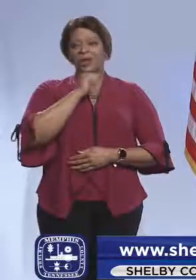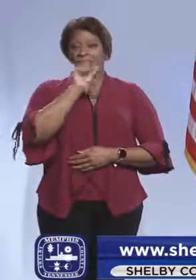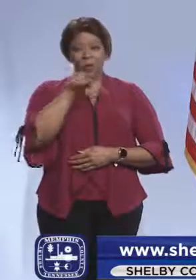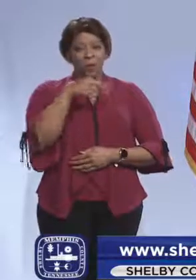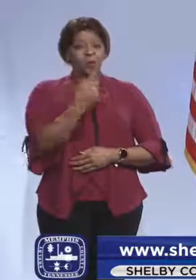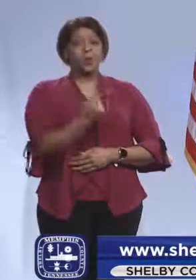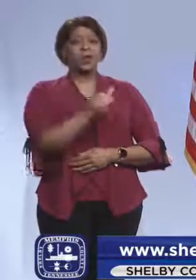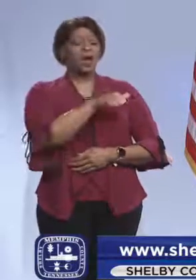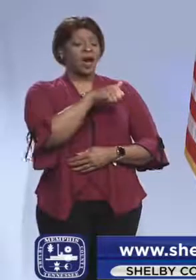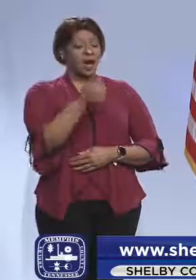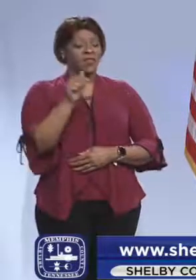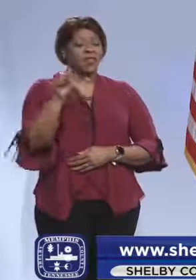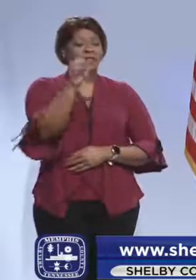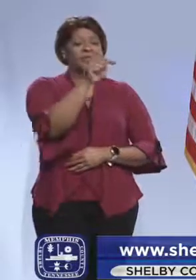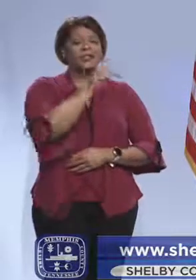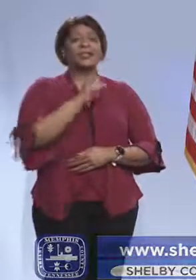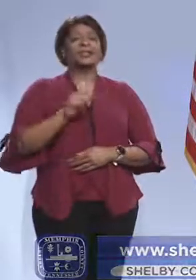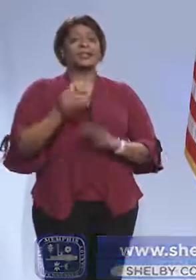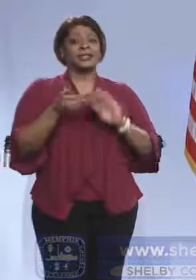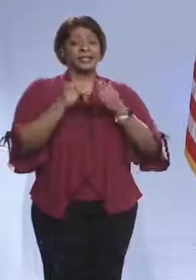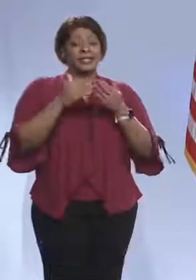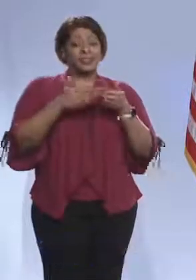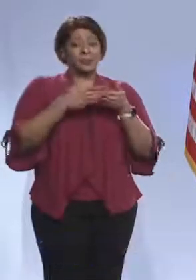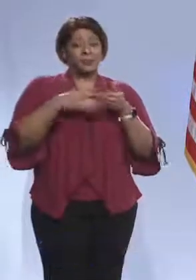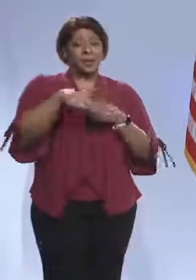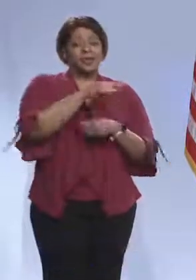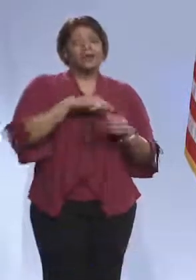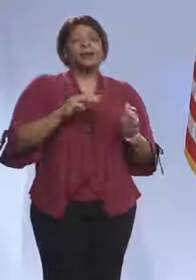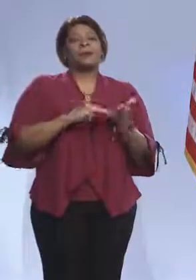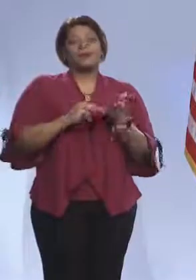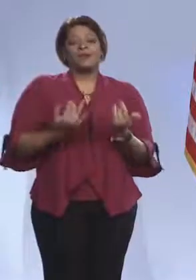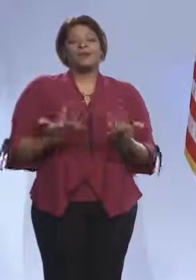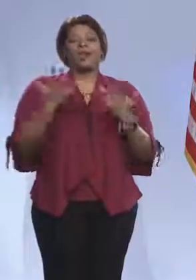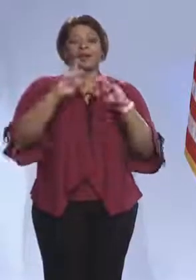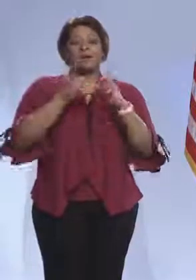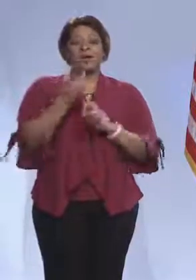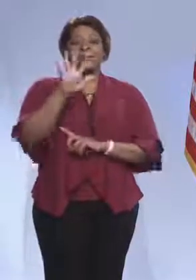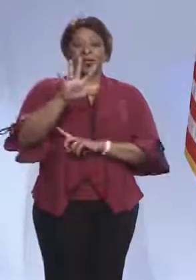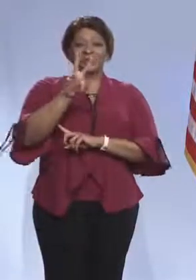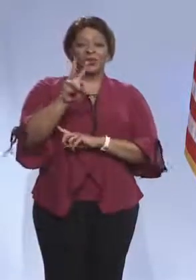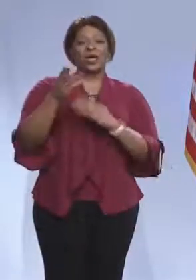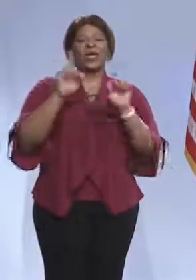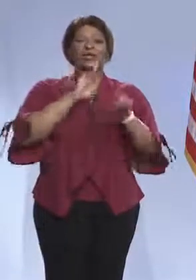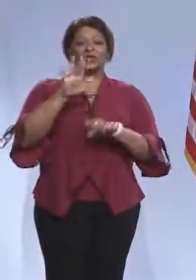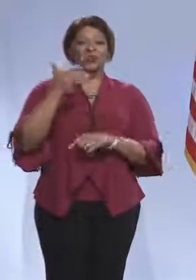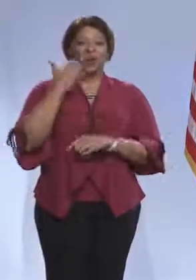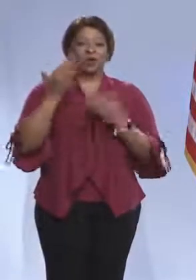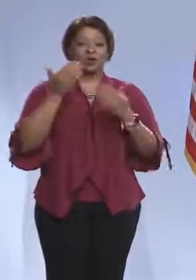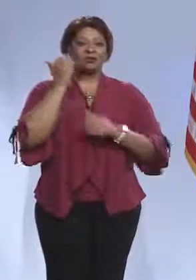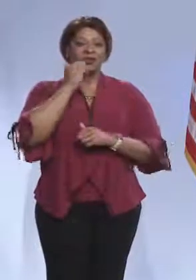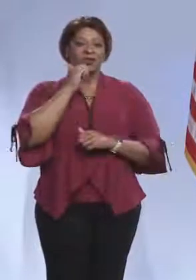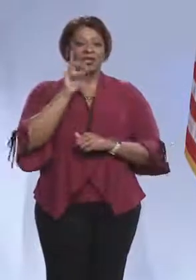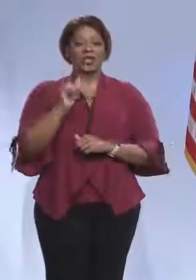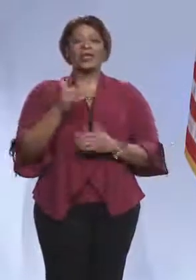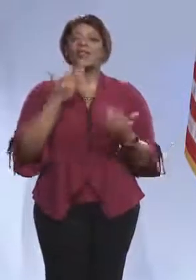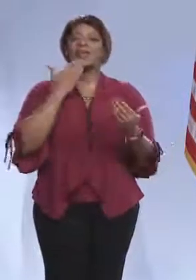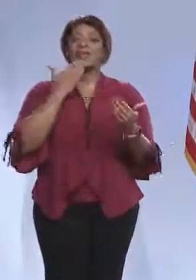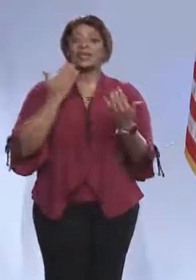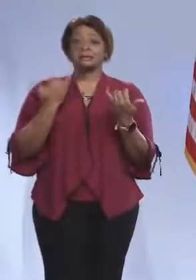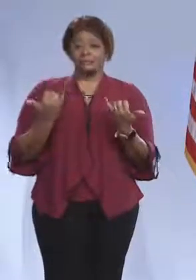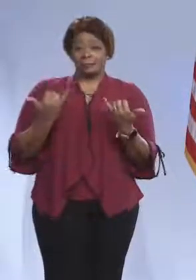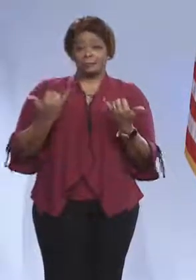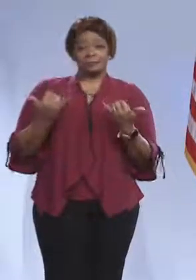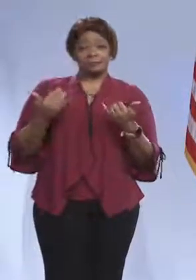of the other municipal fire departments, but especially the Memphis Fire Department, who continue to answer the call to service every day. Thank you. And at this